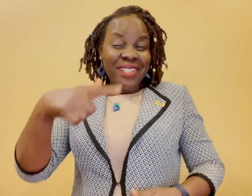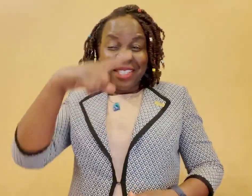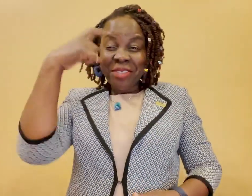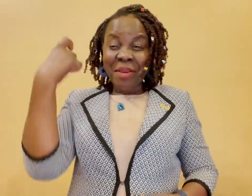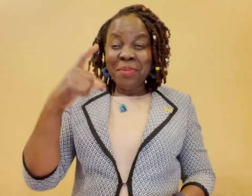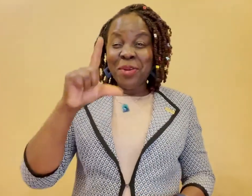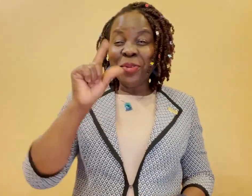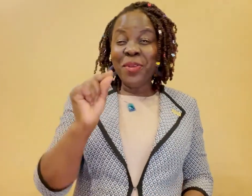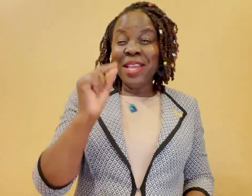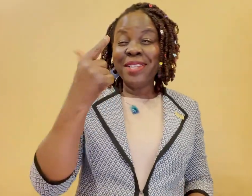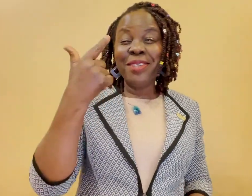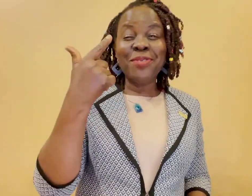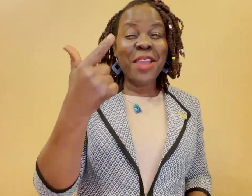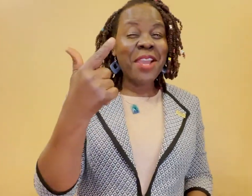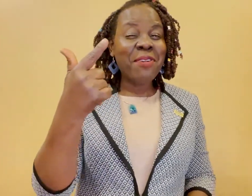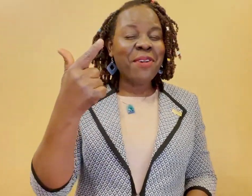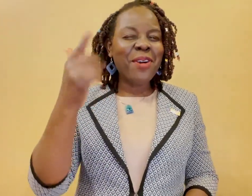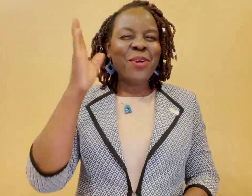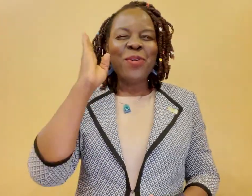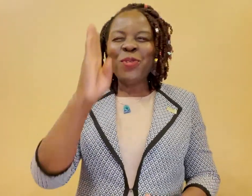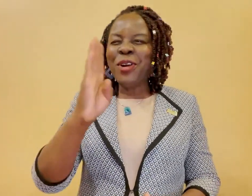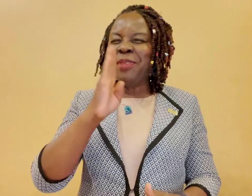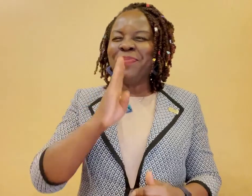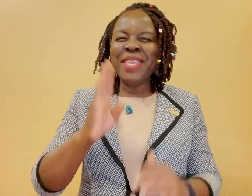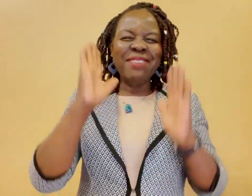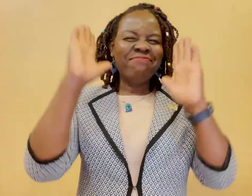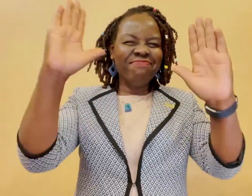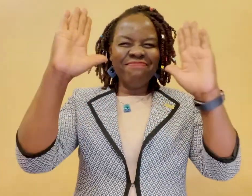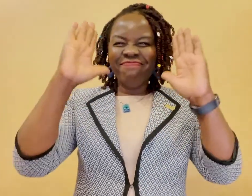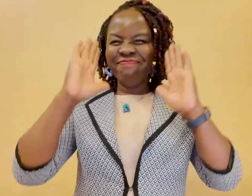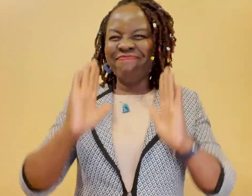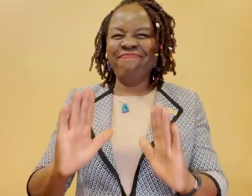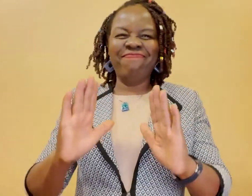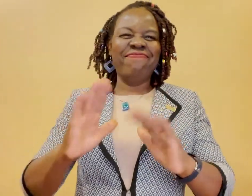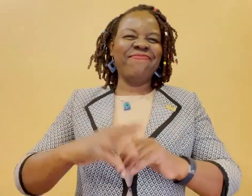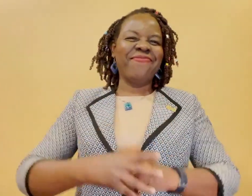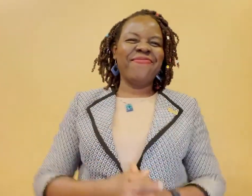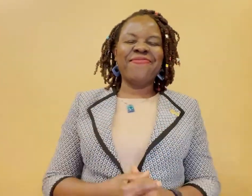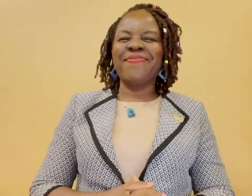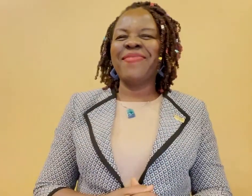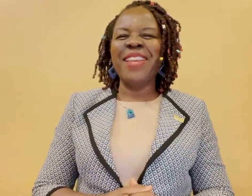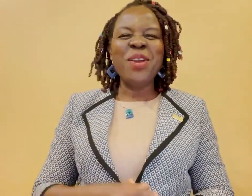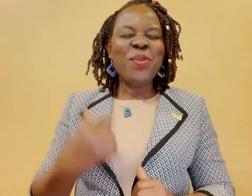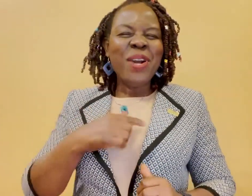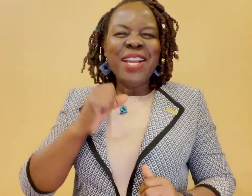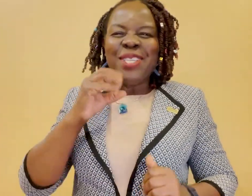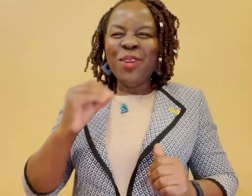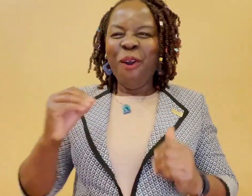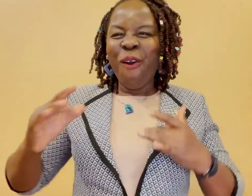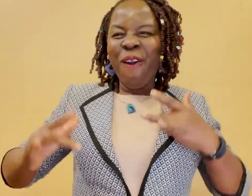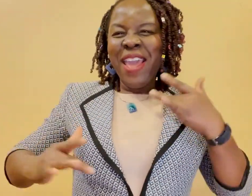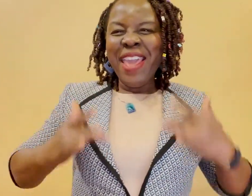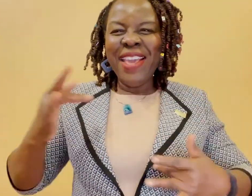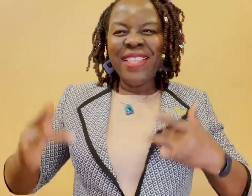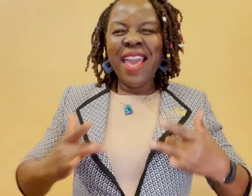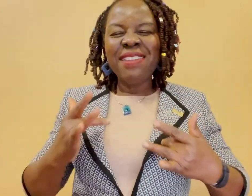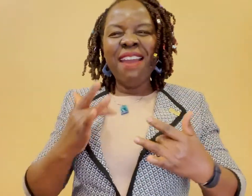summer, 2021, will be outstanding. We are so excited